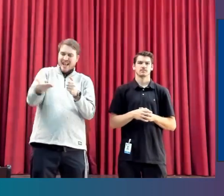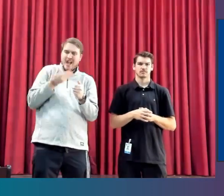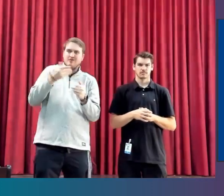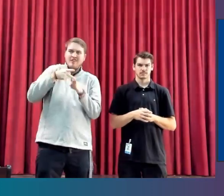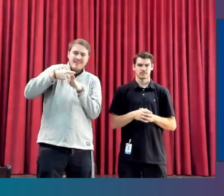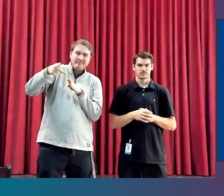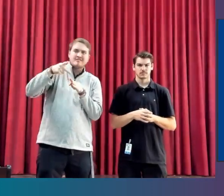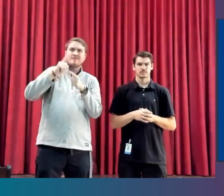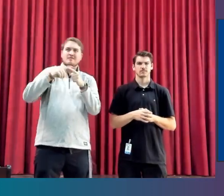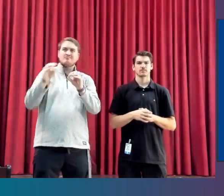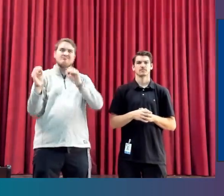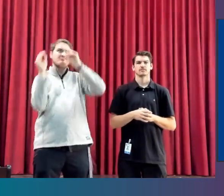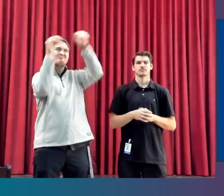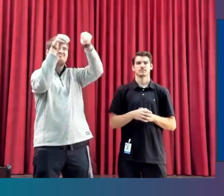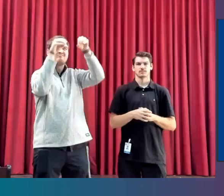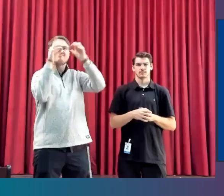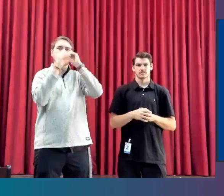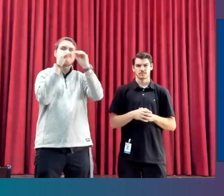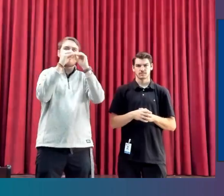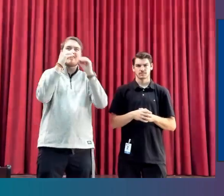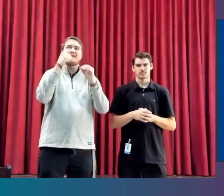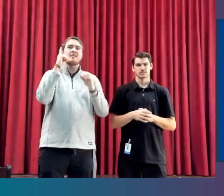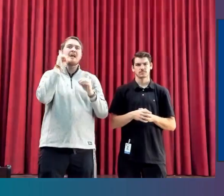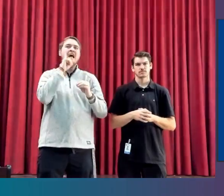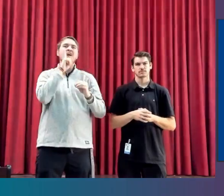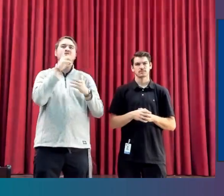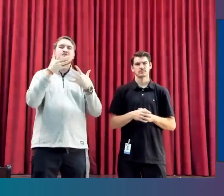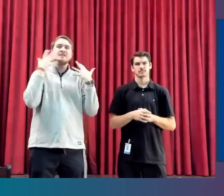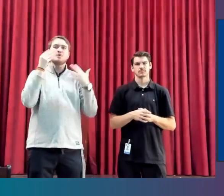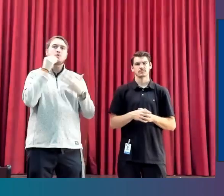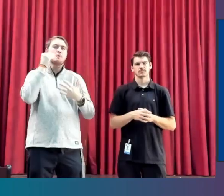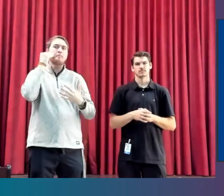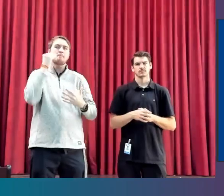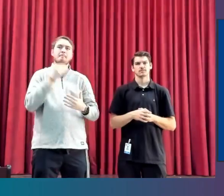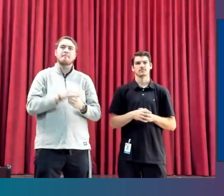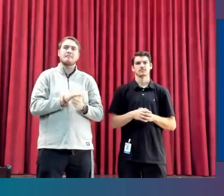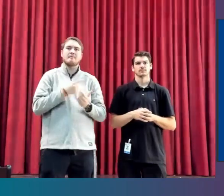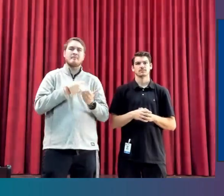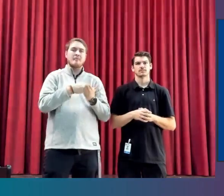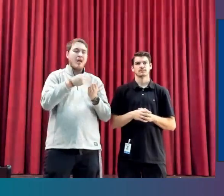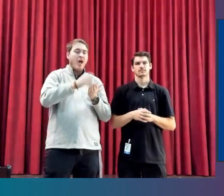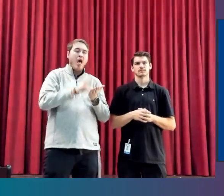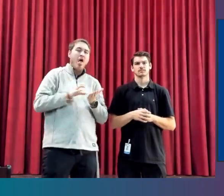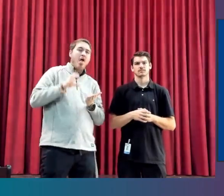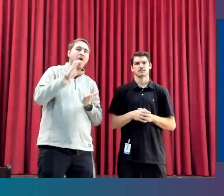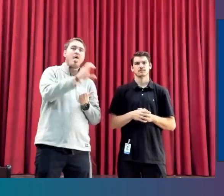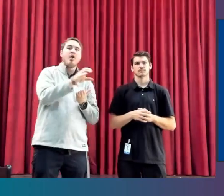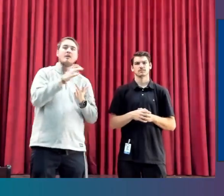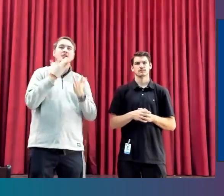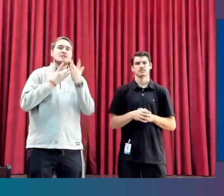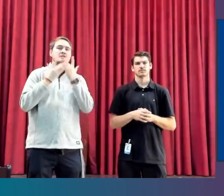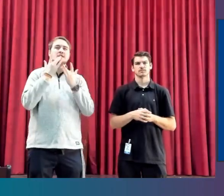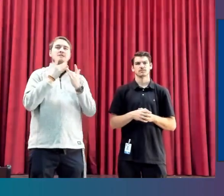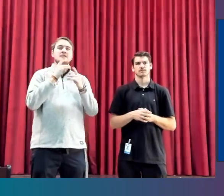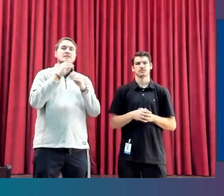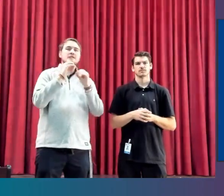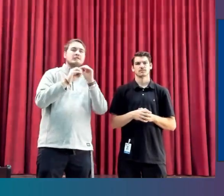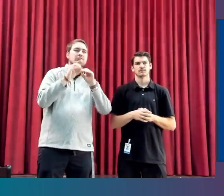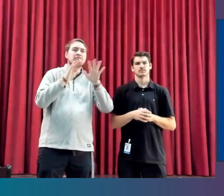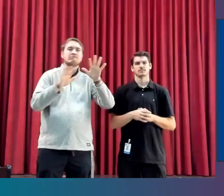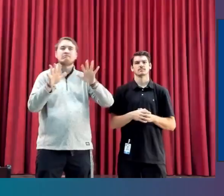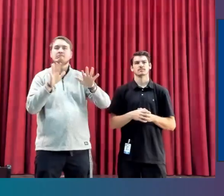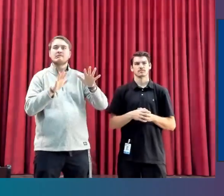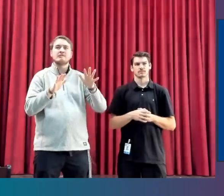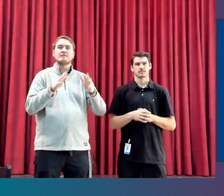installed or asking for those things. You know, lights, for example, so that we wouldn't have to